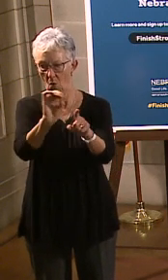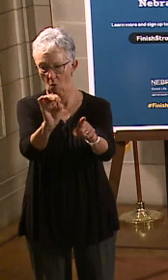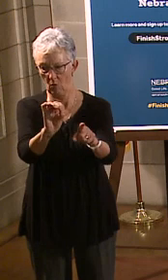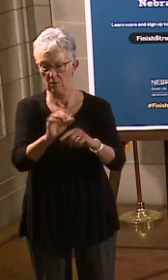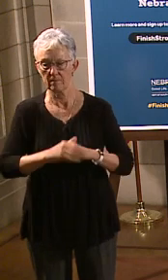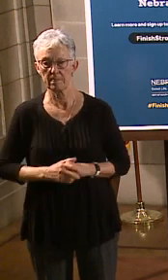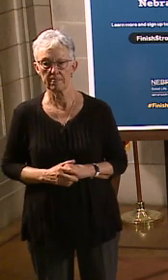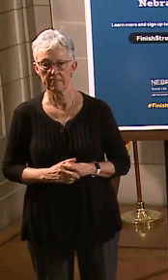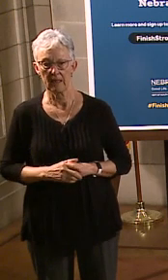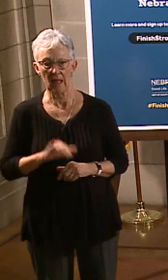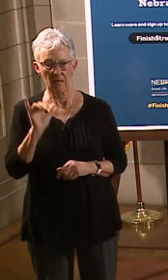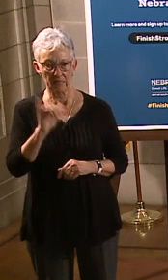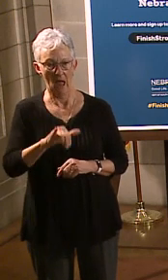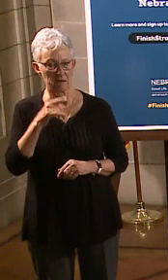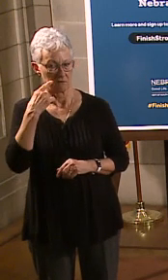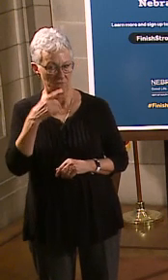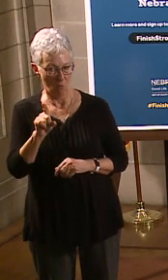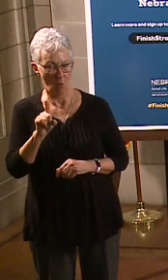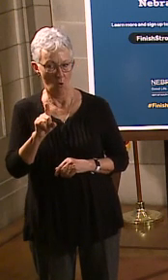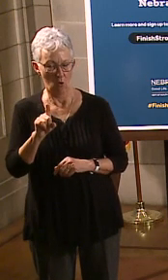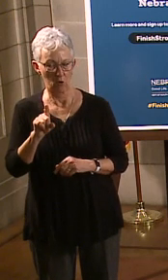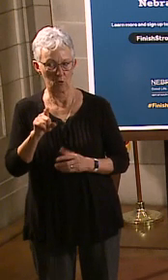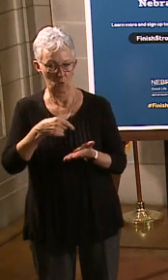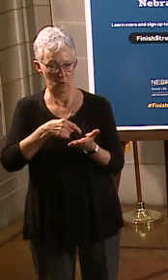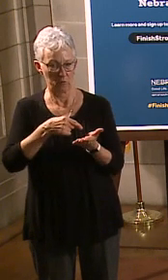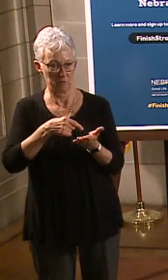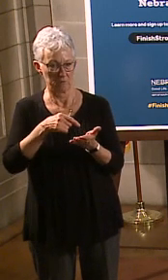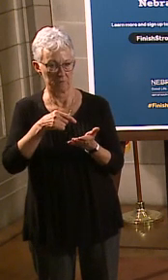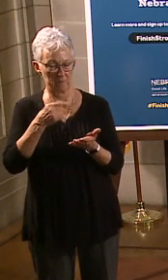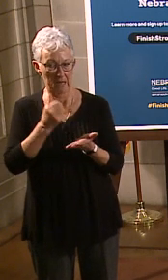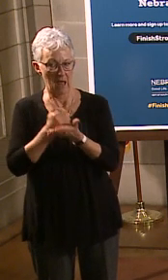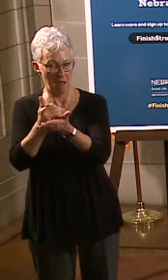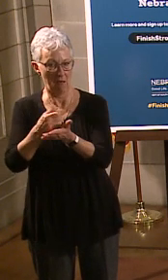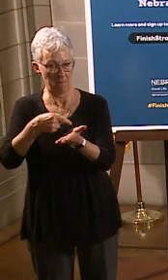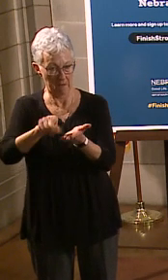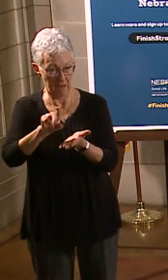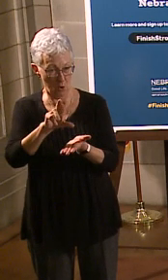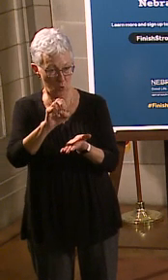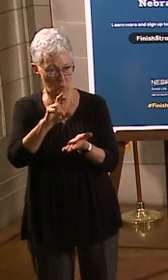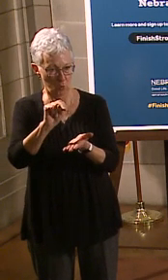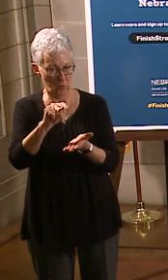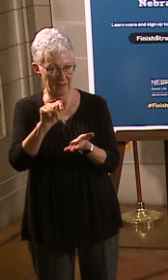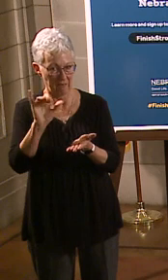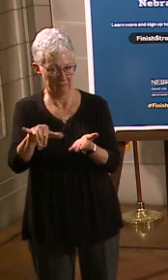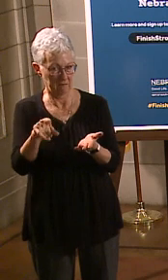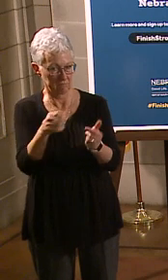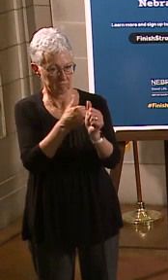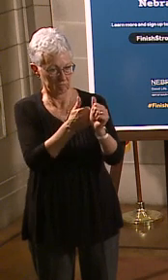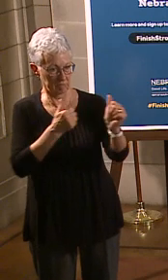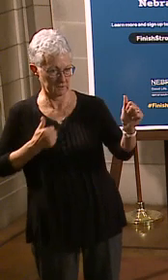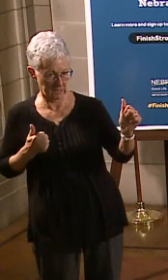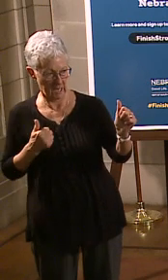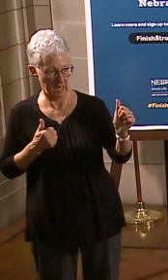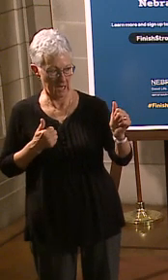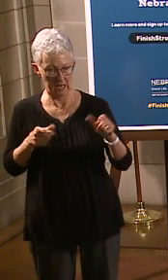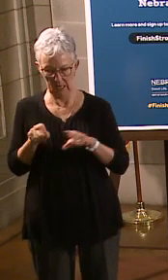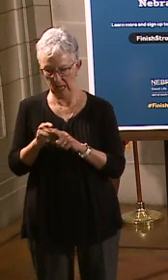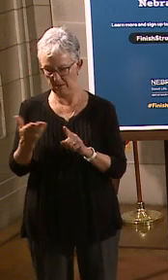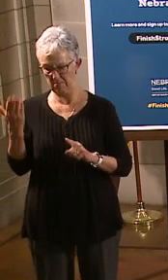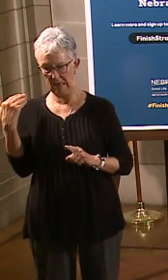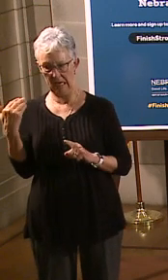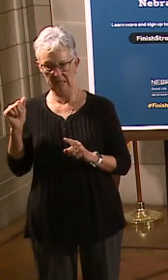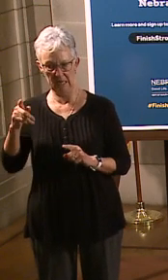both back rent as well as future rent and utilities. For the state program, back rent is eligible back to April 1st